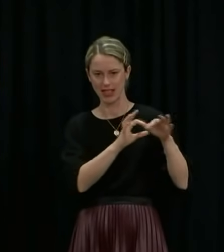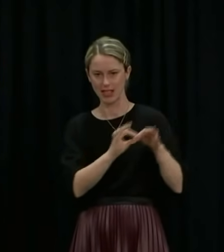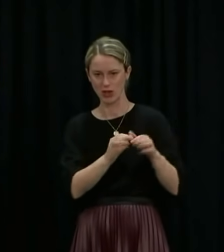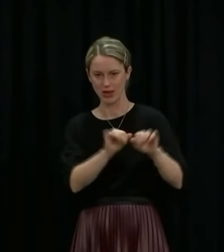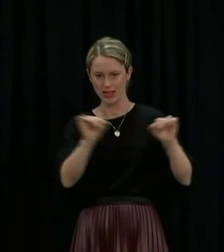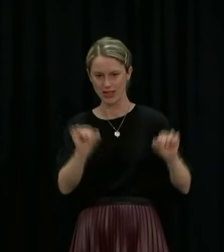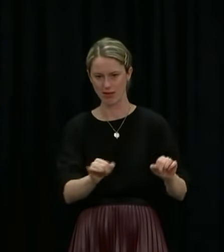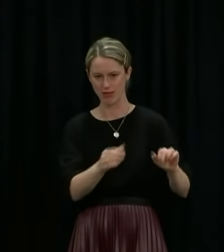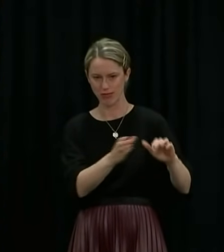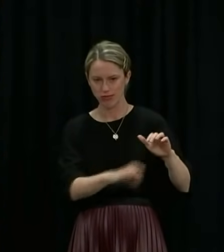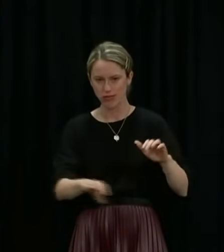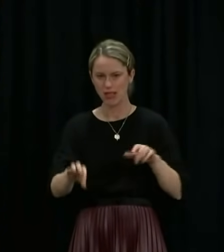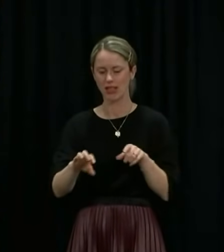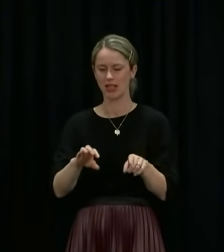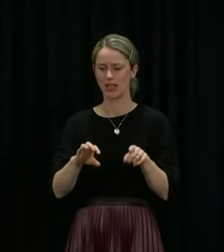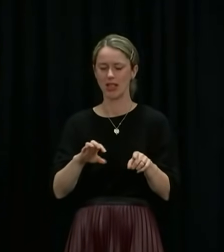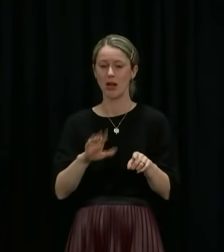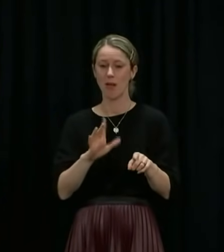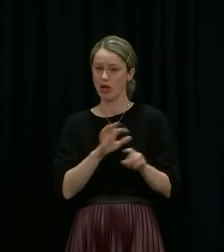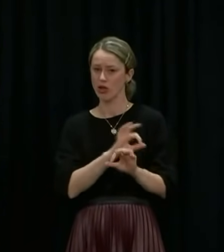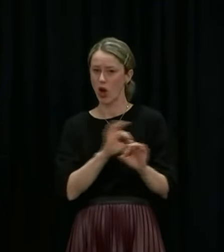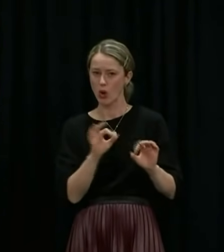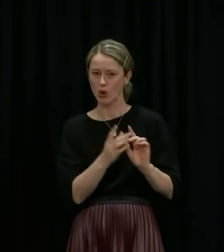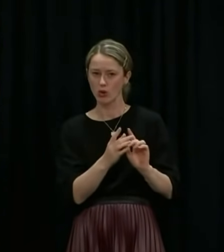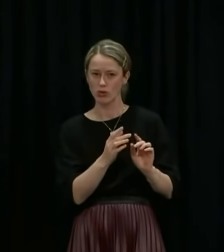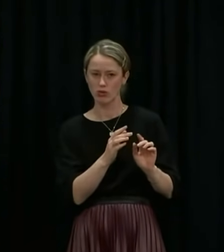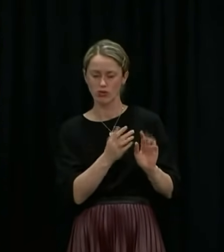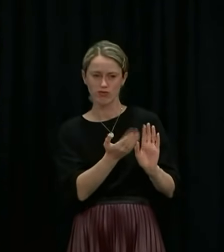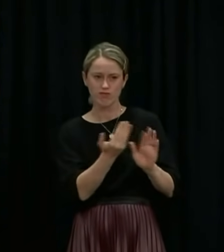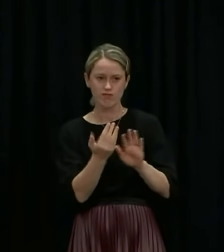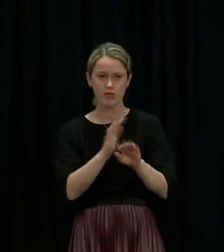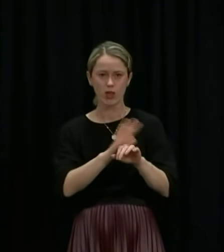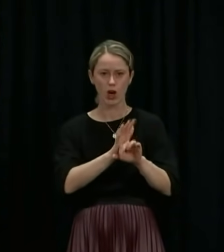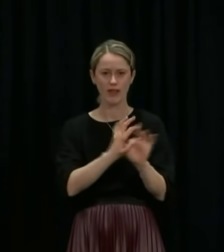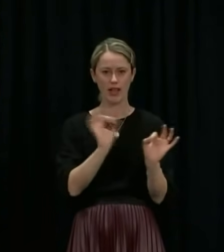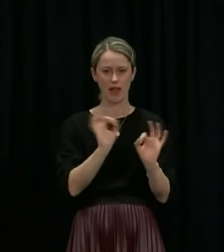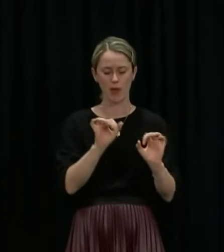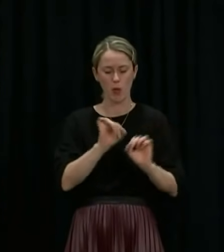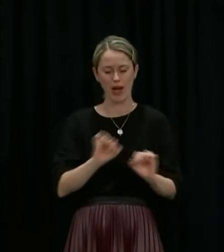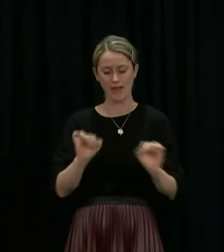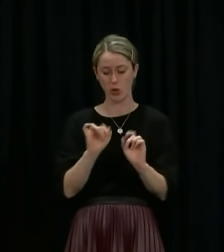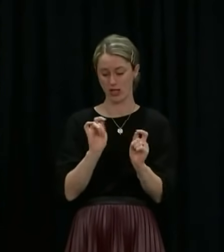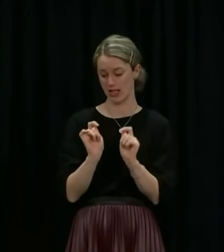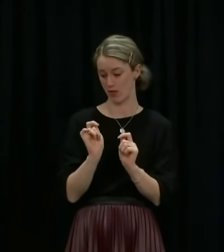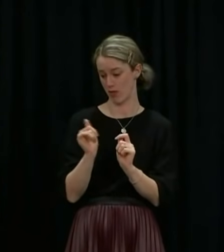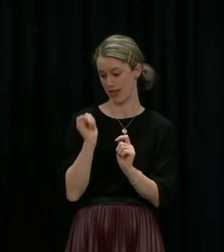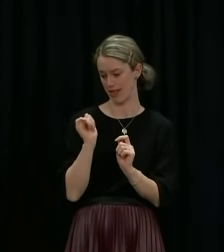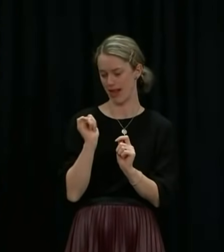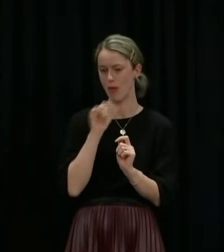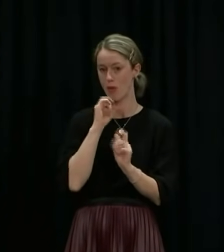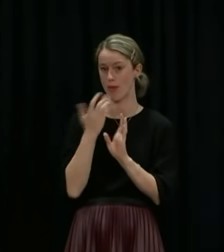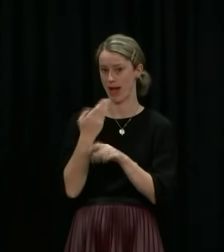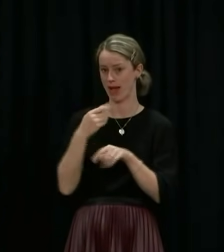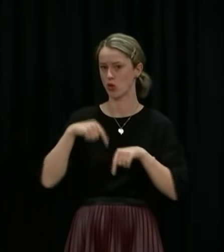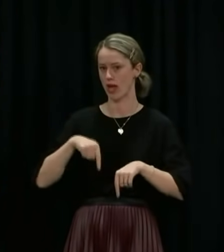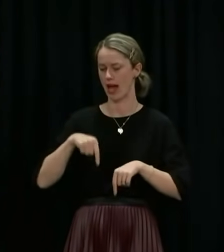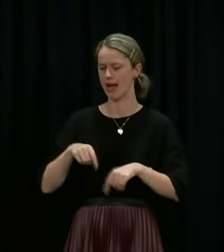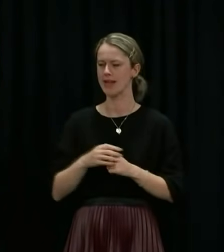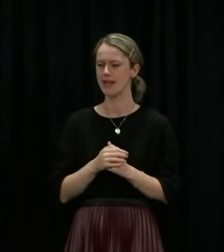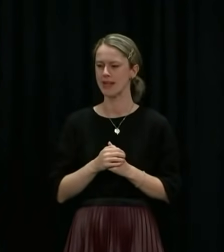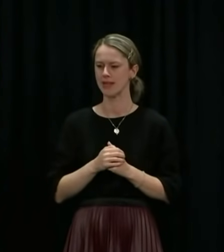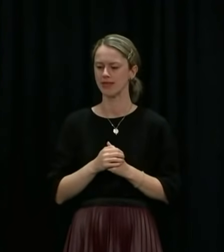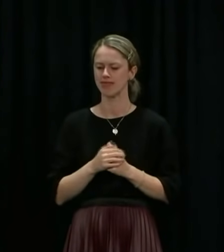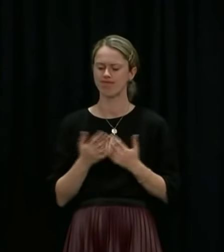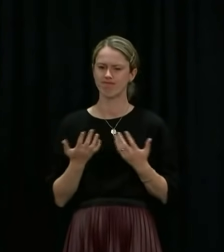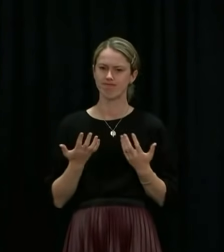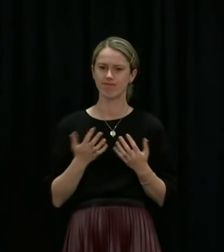been any positive results there, but we are waiting for tests taken yesterday. We'll have those back later today. And I guess it's